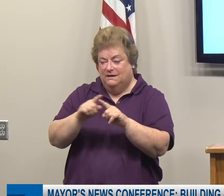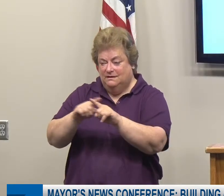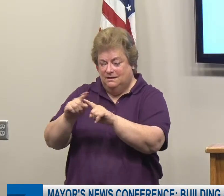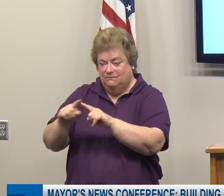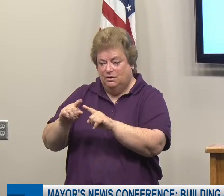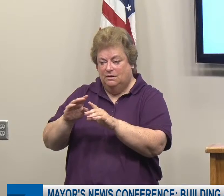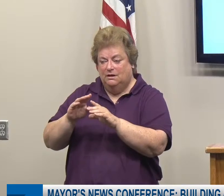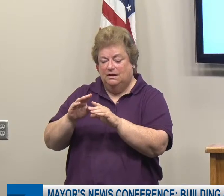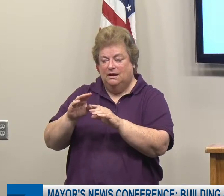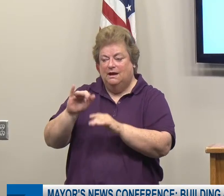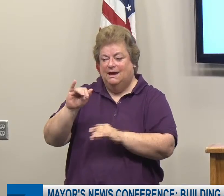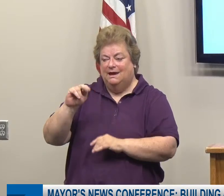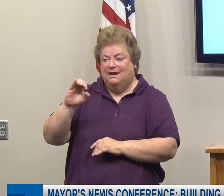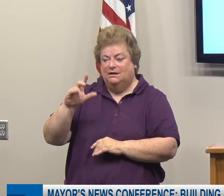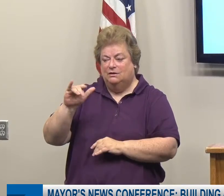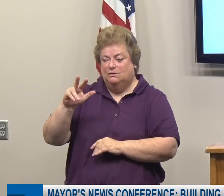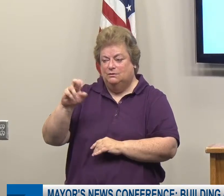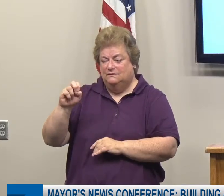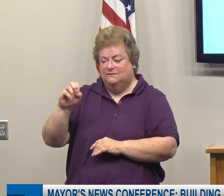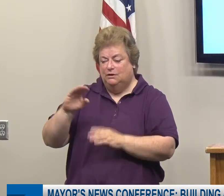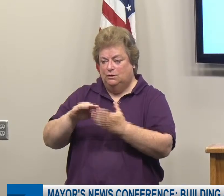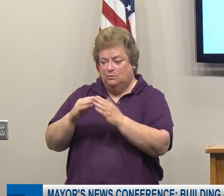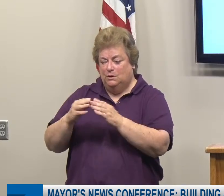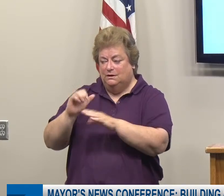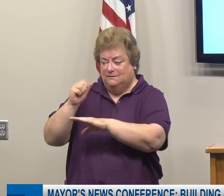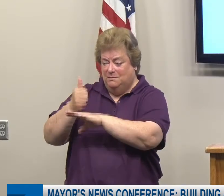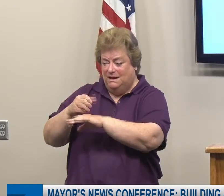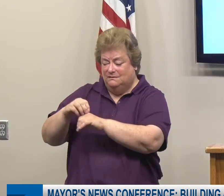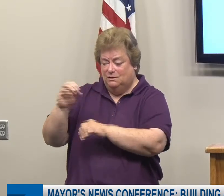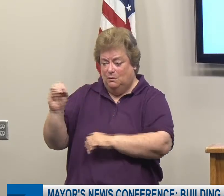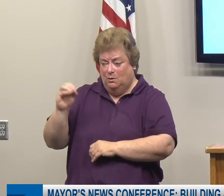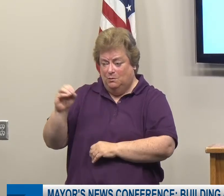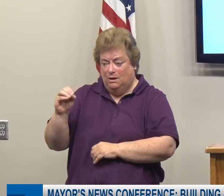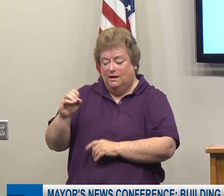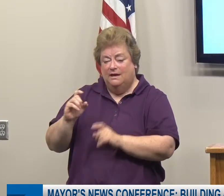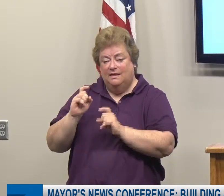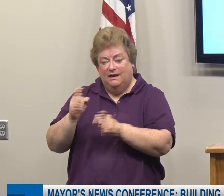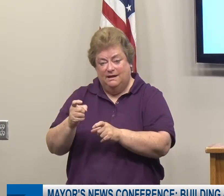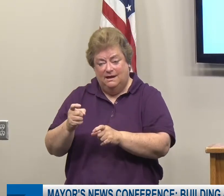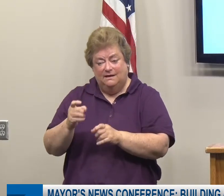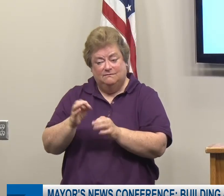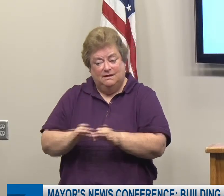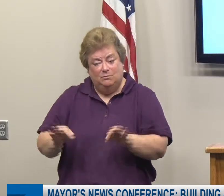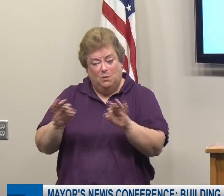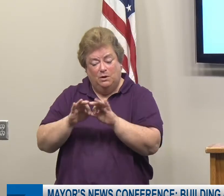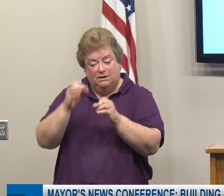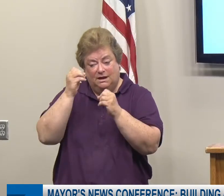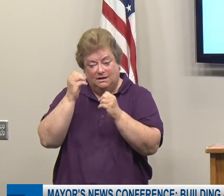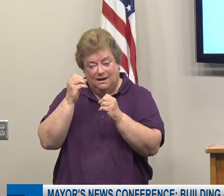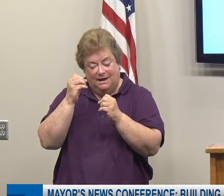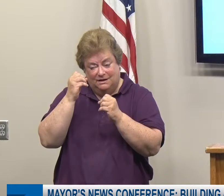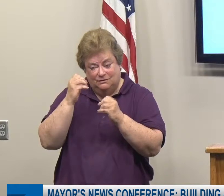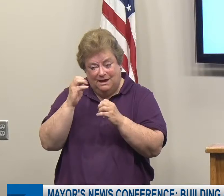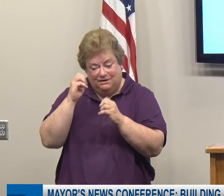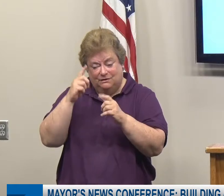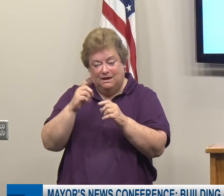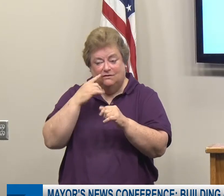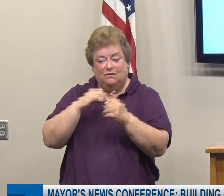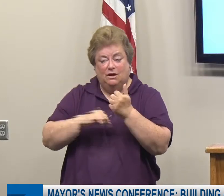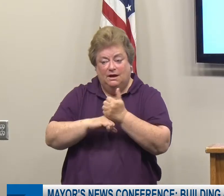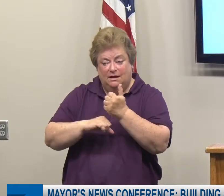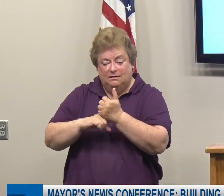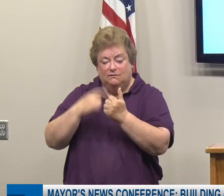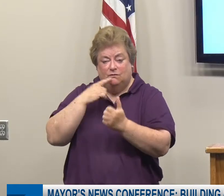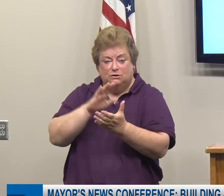a nonprofit organization based in Omaha that provides invaluable education and advocacy in the areas of diversity and inclusion